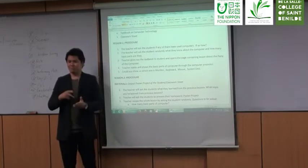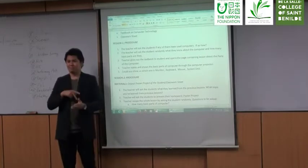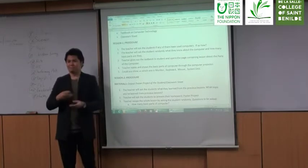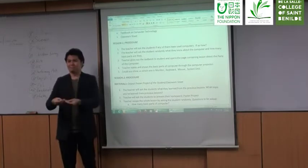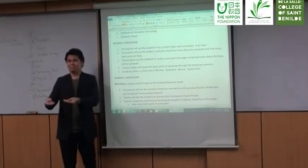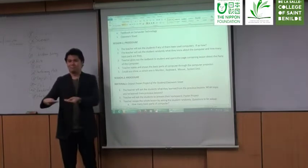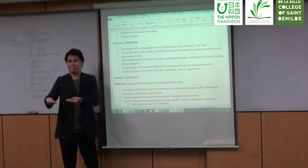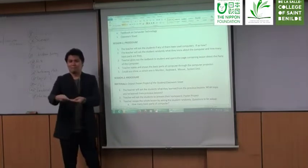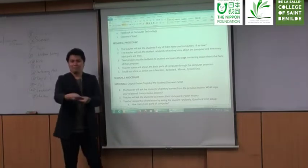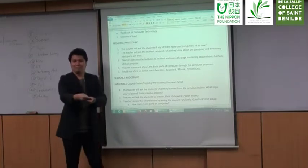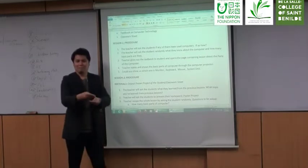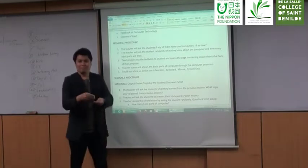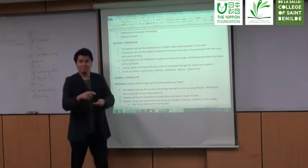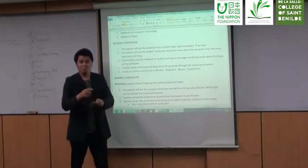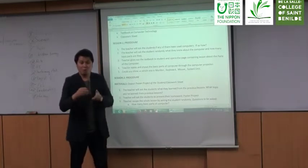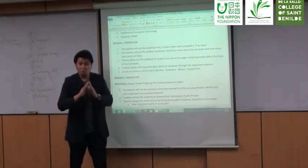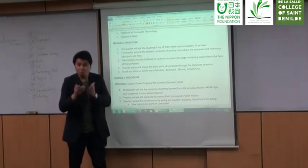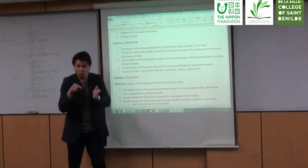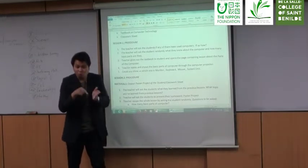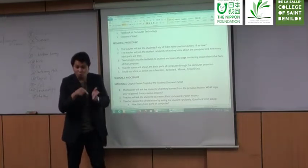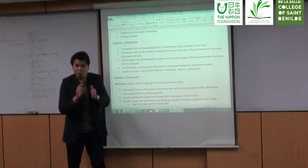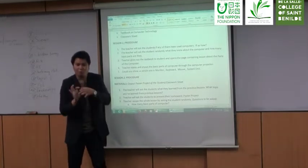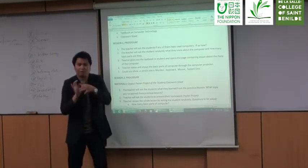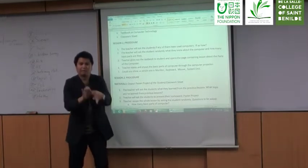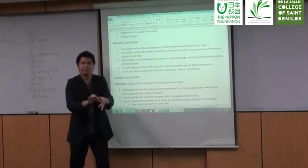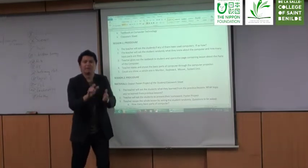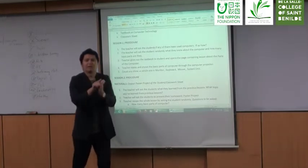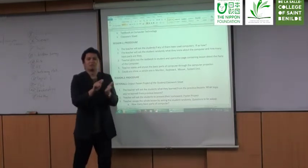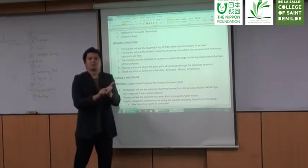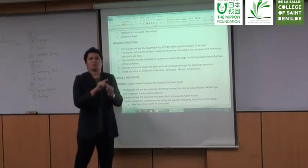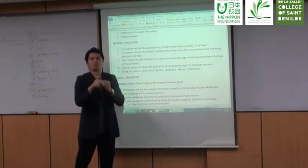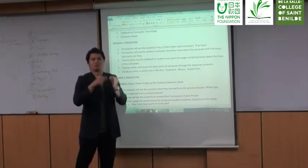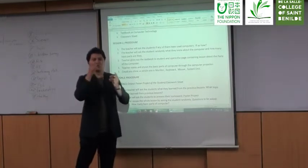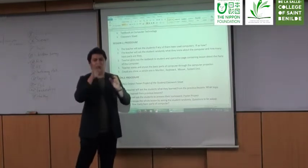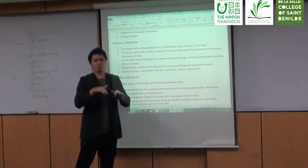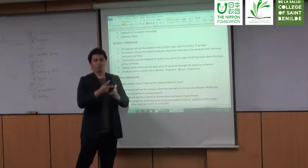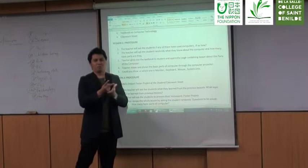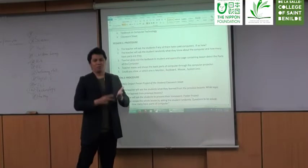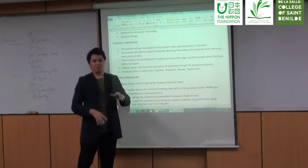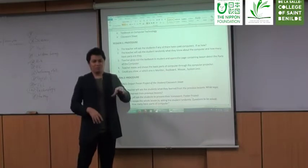After that, you give them a book.